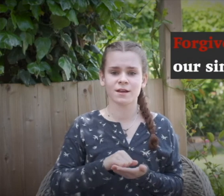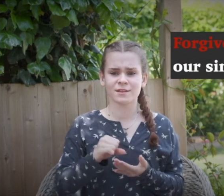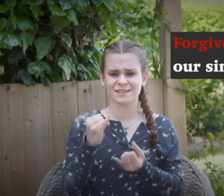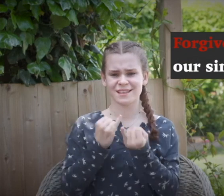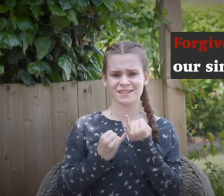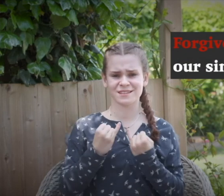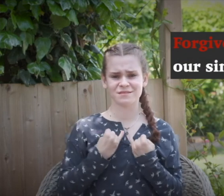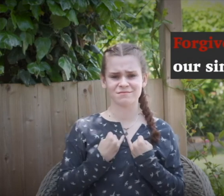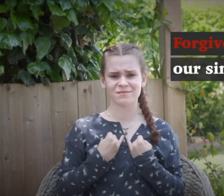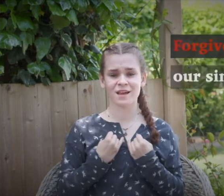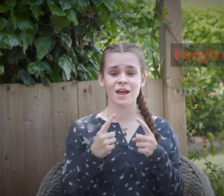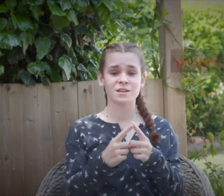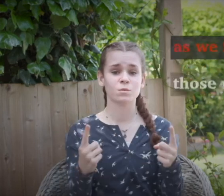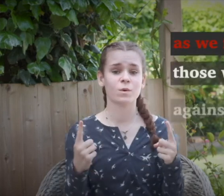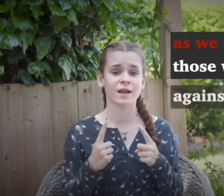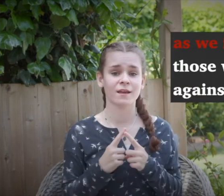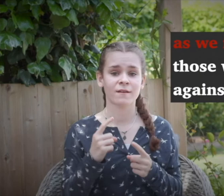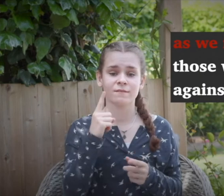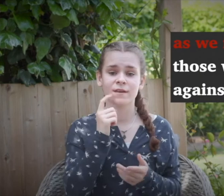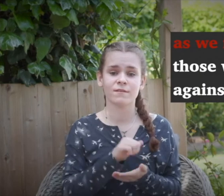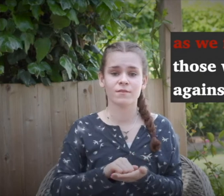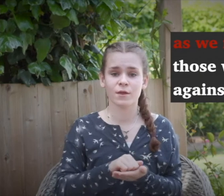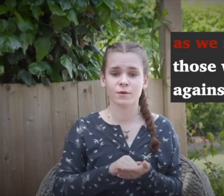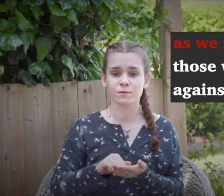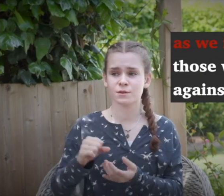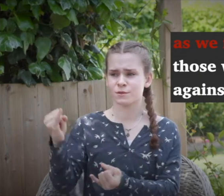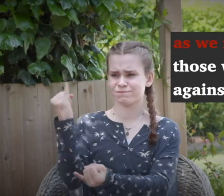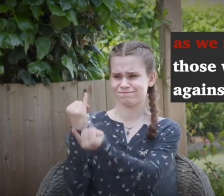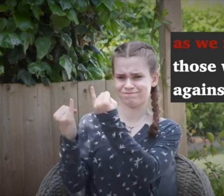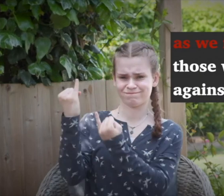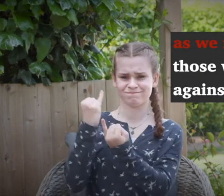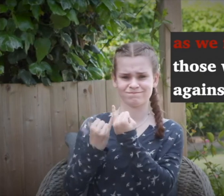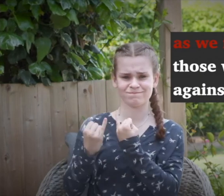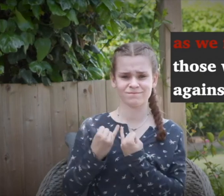Forgive us our sins, as we forgive those who sin against us.